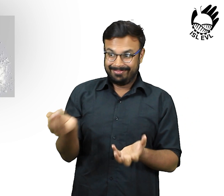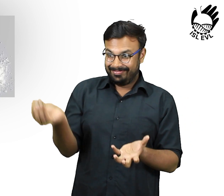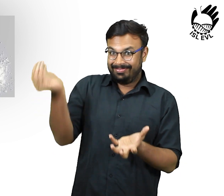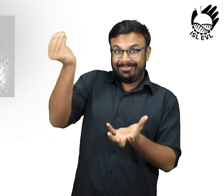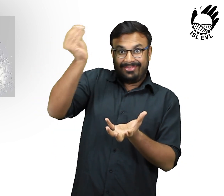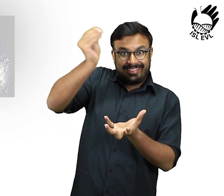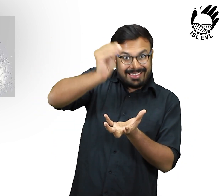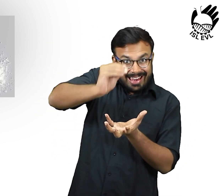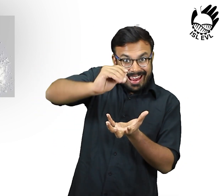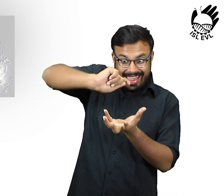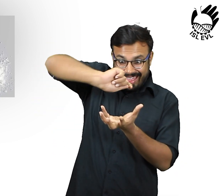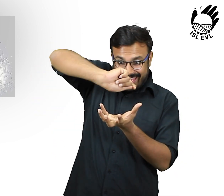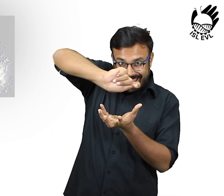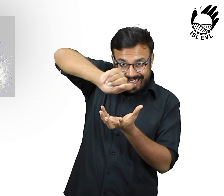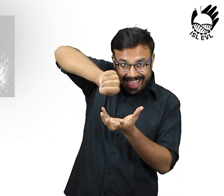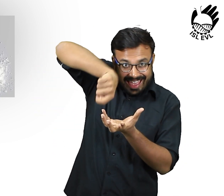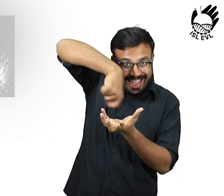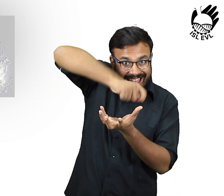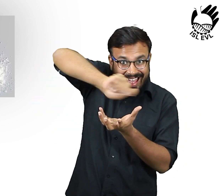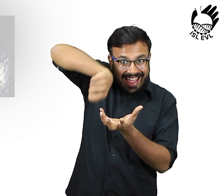When we add the borax